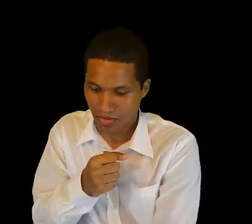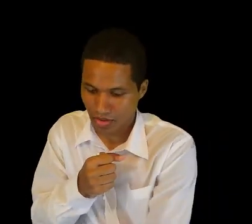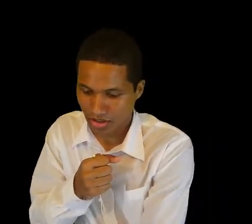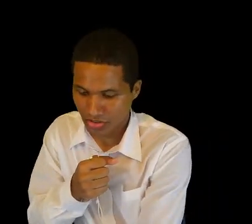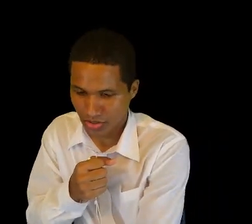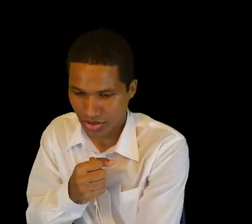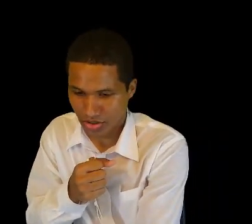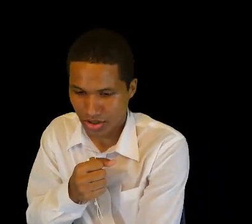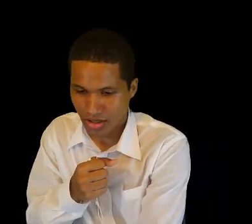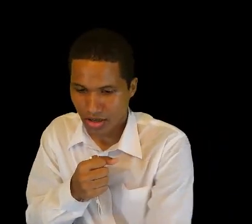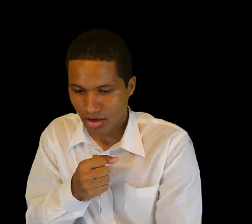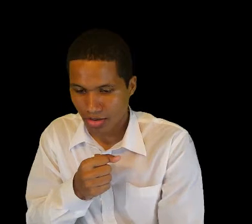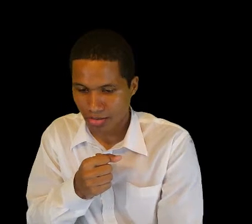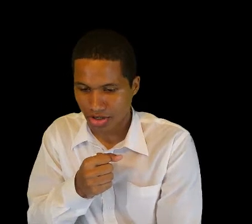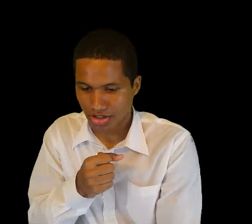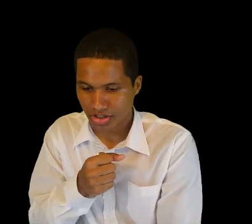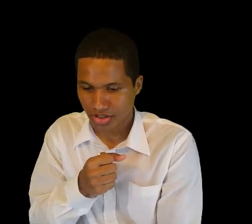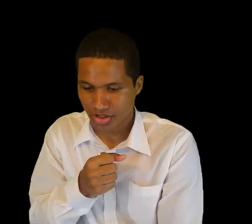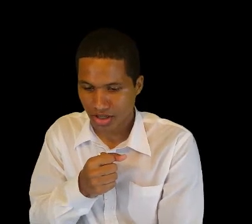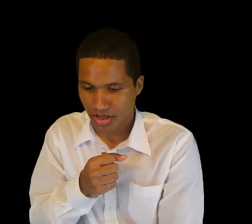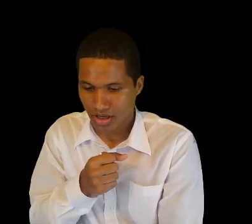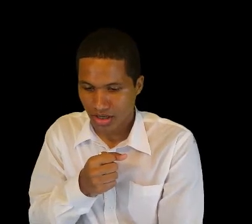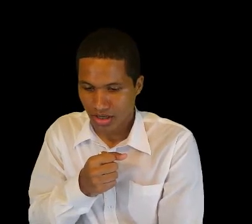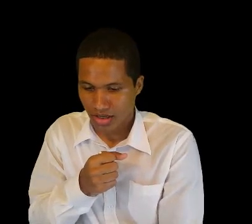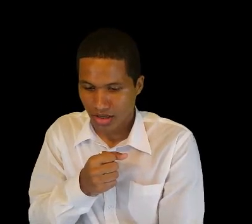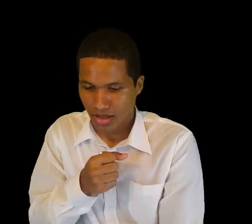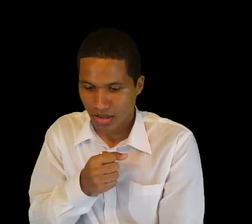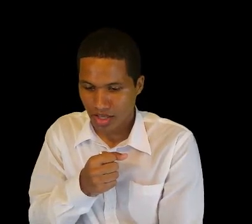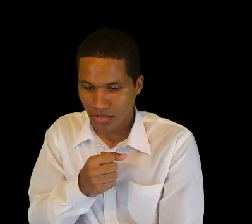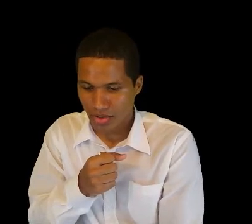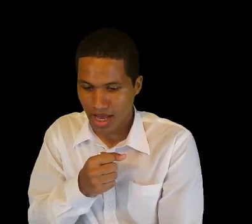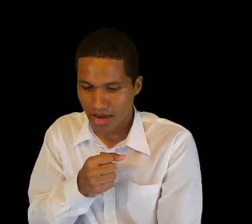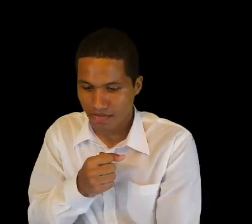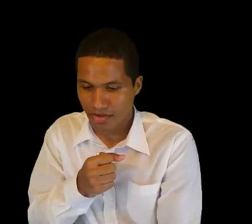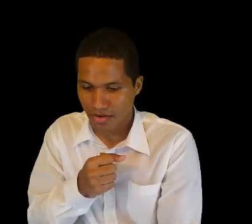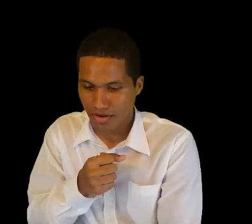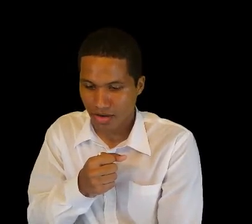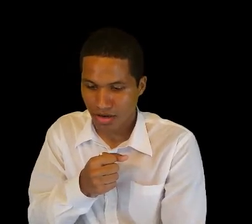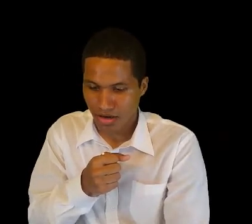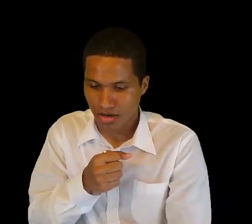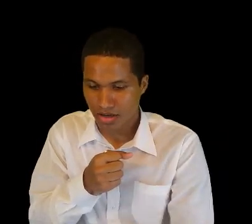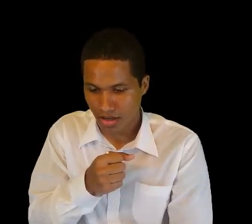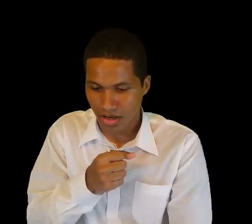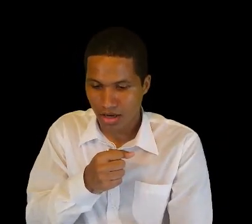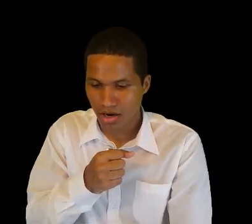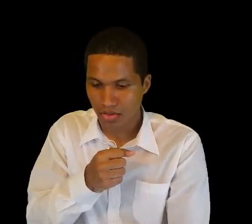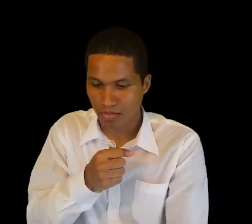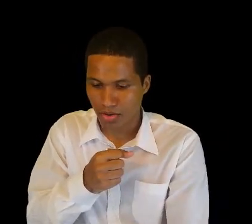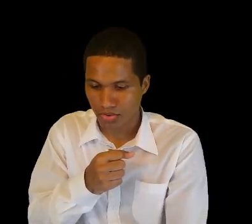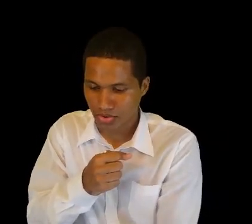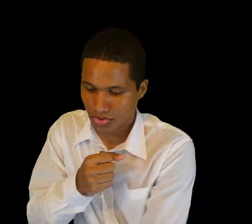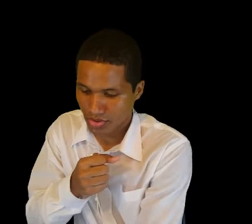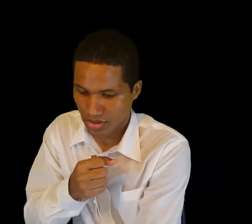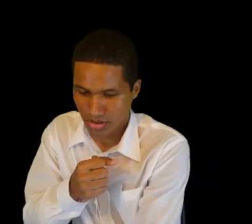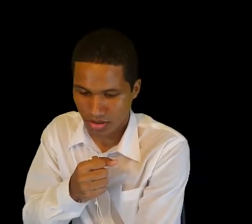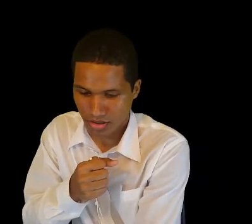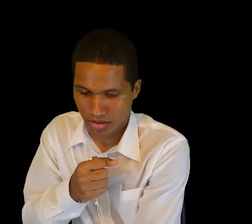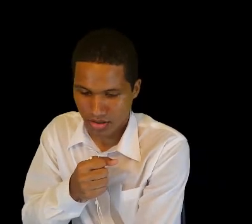Okay, these were birds. Then we have the